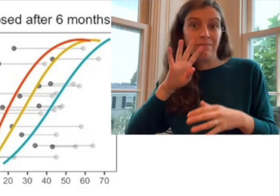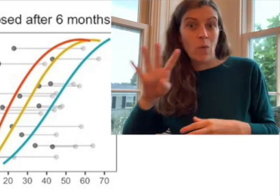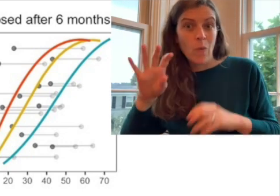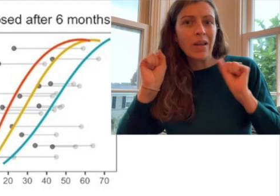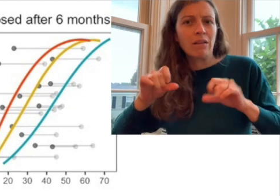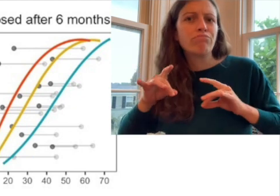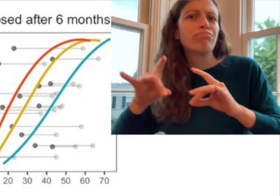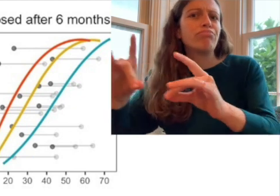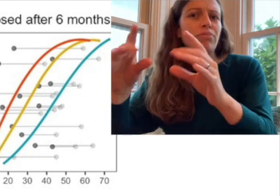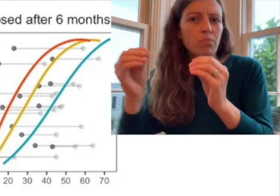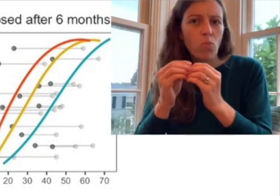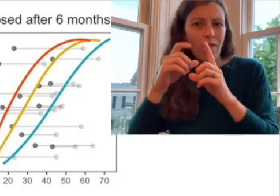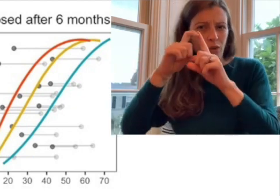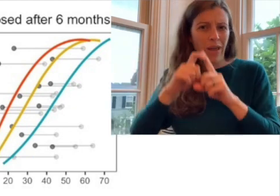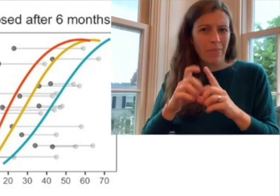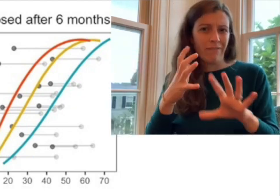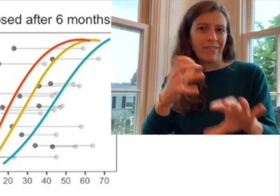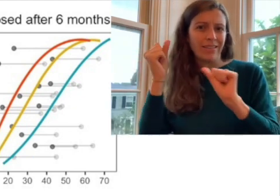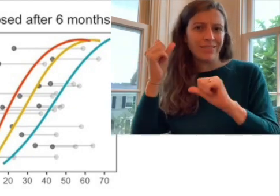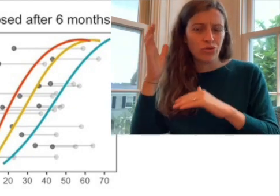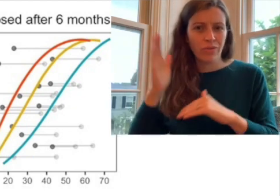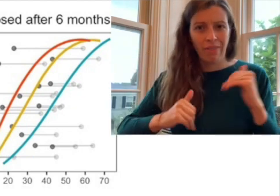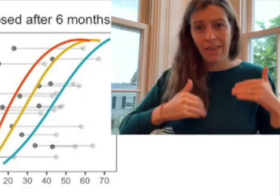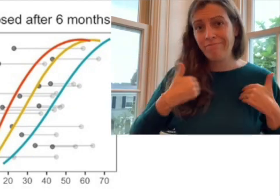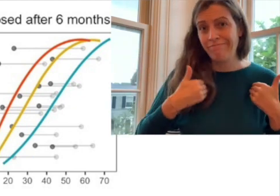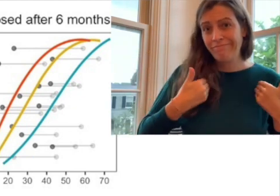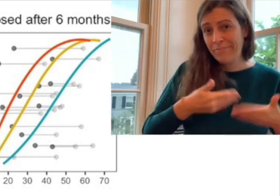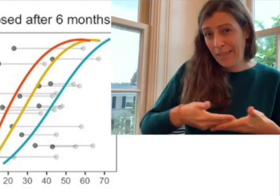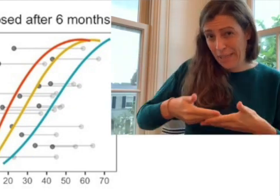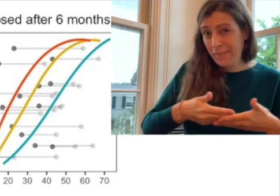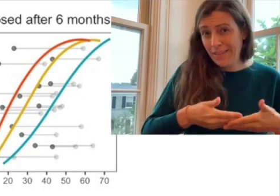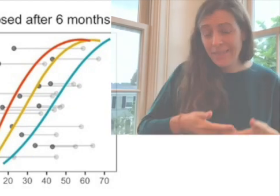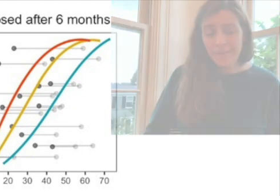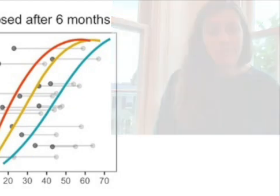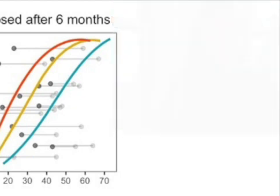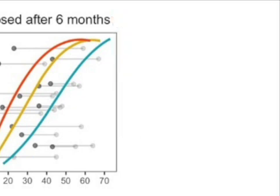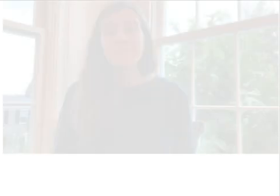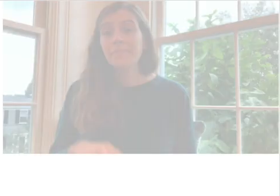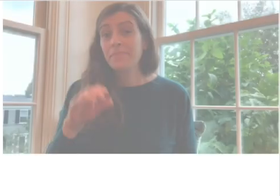months, you might have a larger vocabulary than a 3-month-old infant.